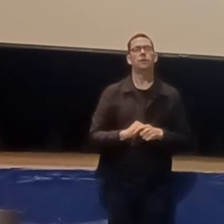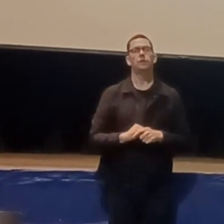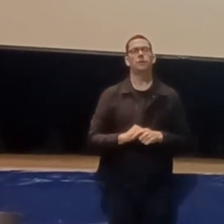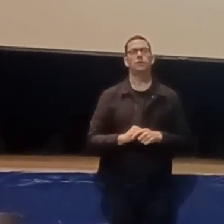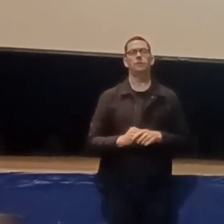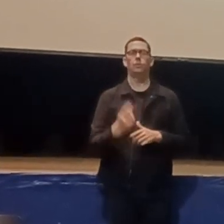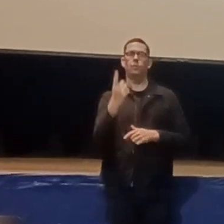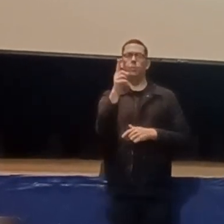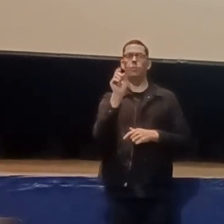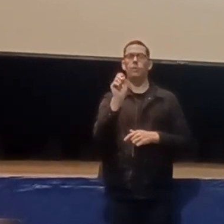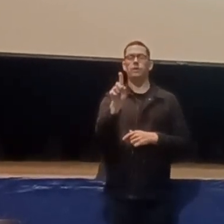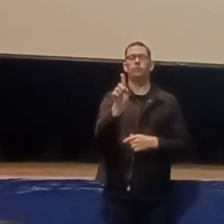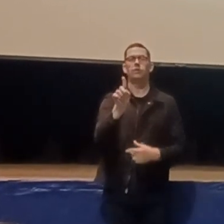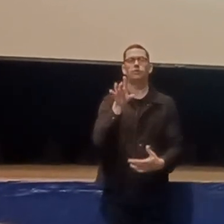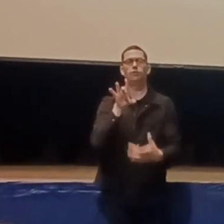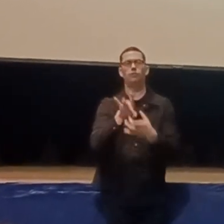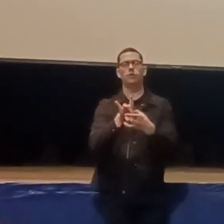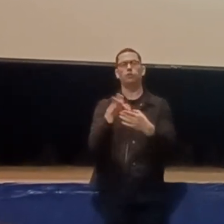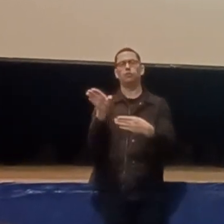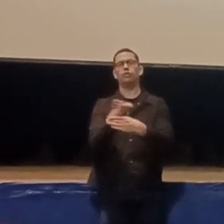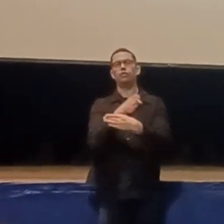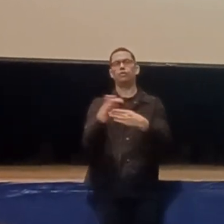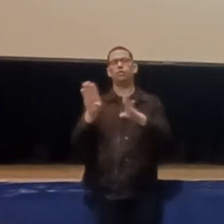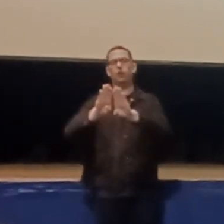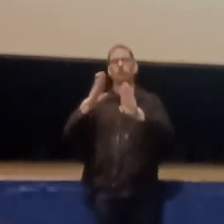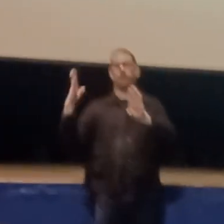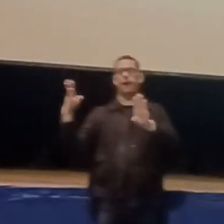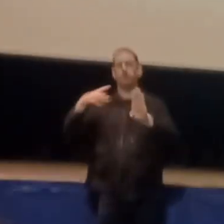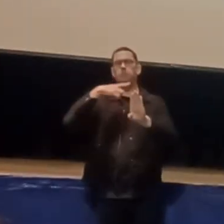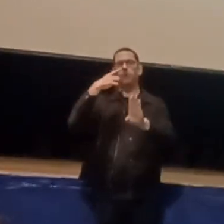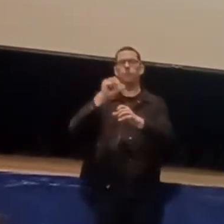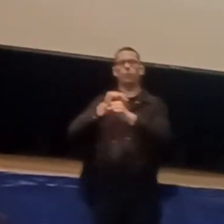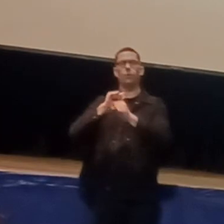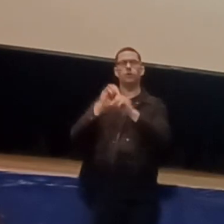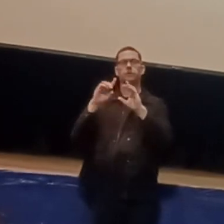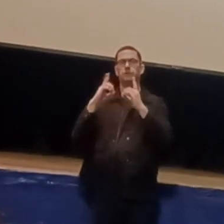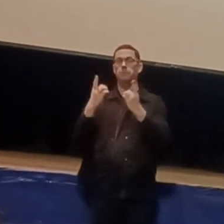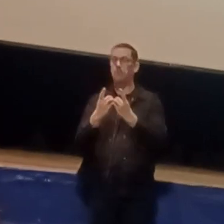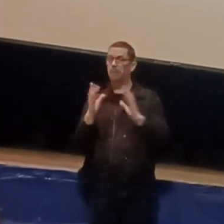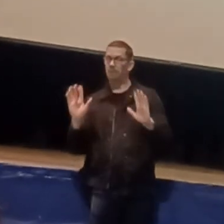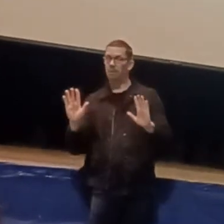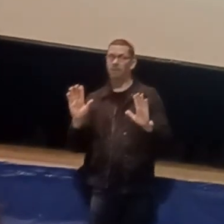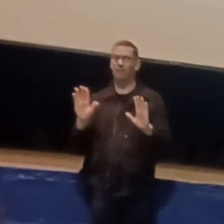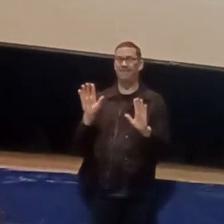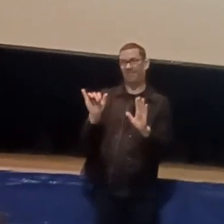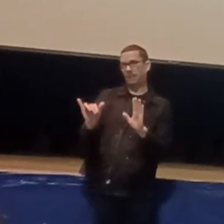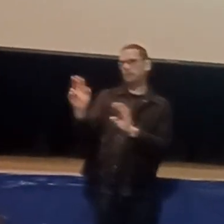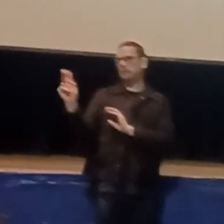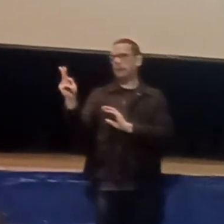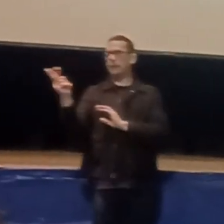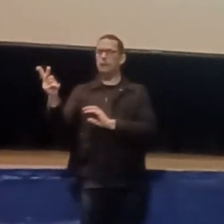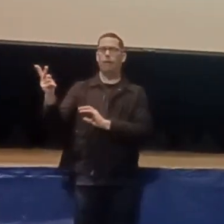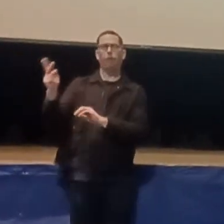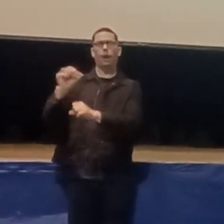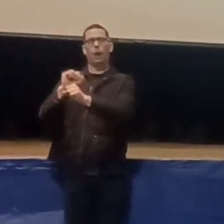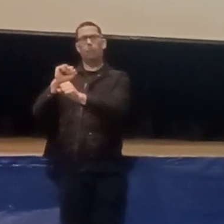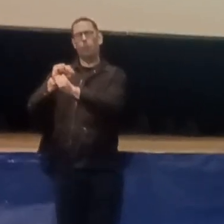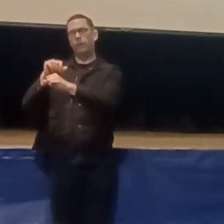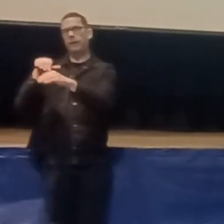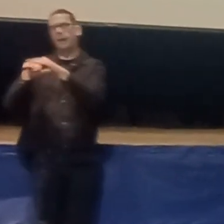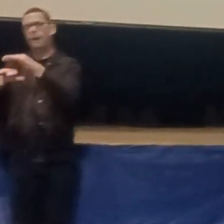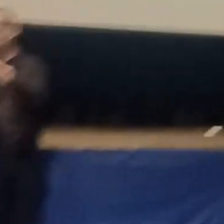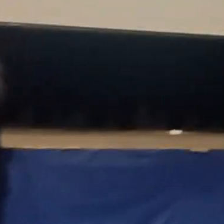one question about the shared gate with the Public Works Department. I don't know if that's still like a secondary employee